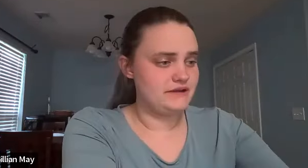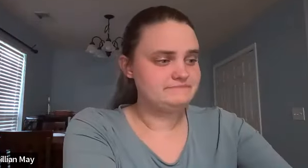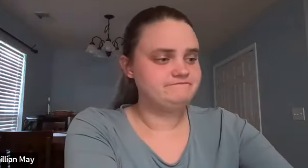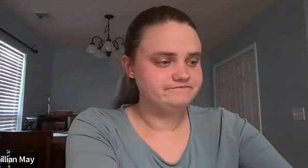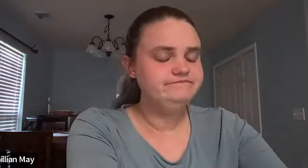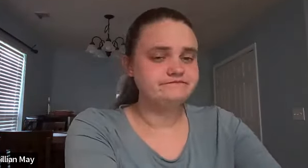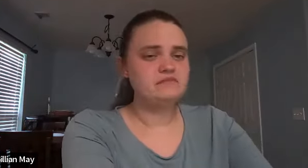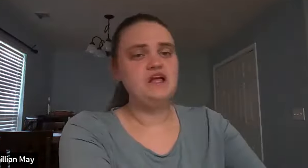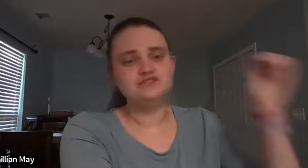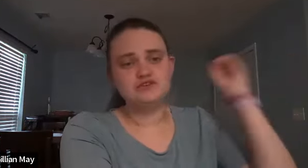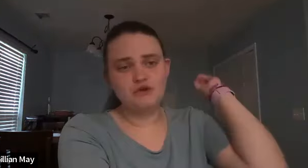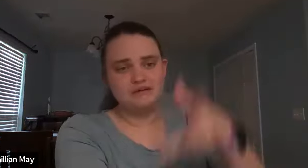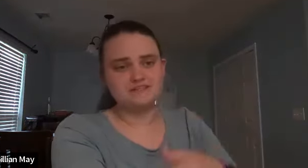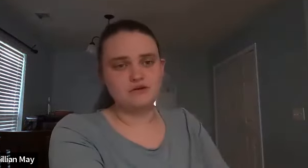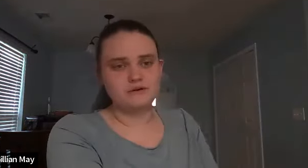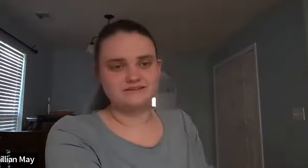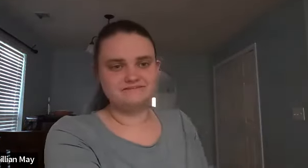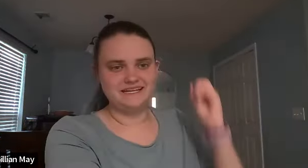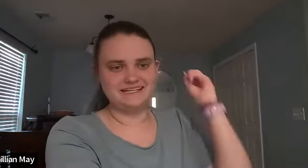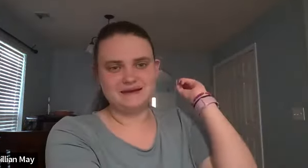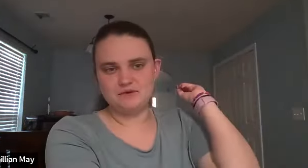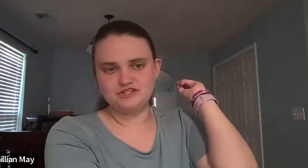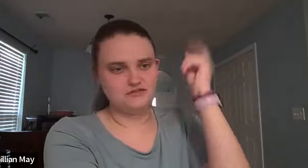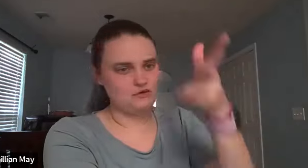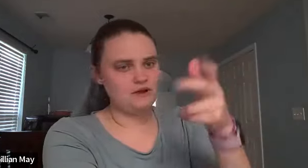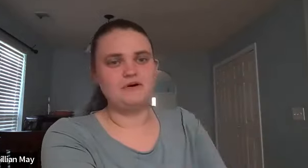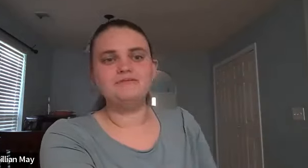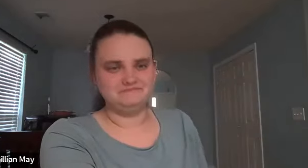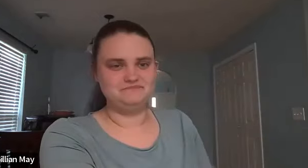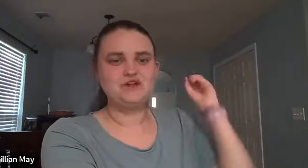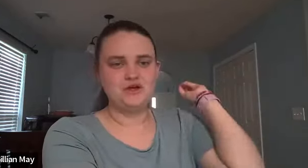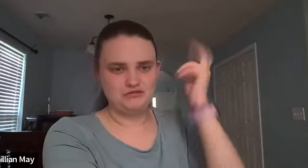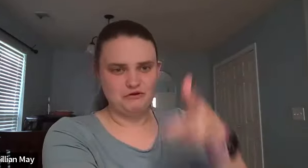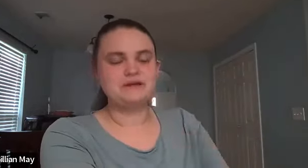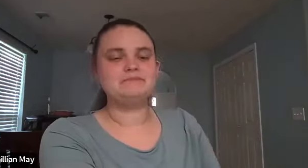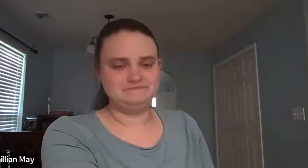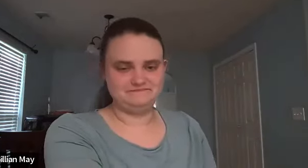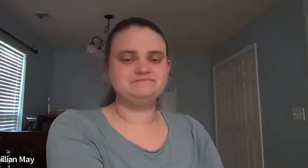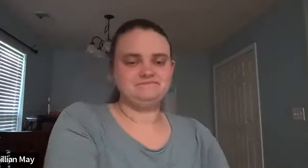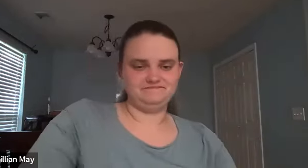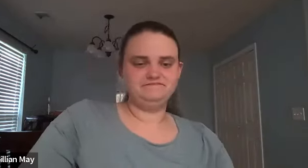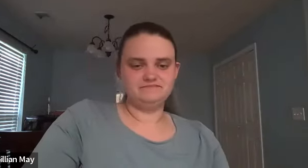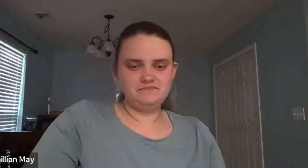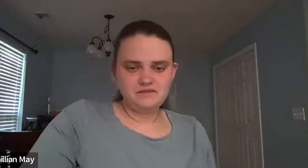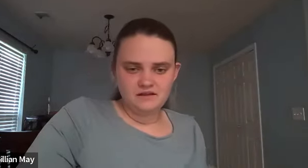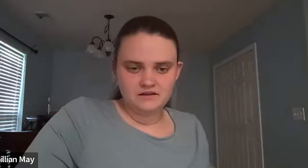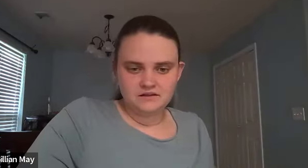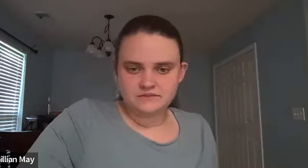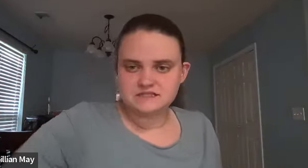Throwing. So throwing is throwing. It's that motion of throwing a ball. Throwing. Let me see. I want